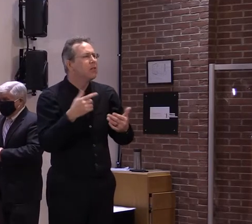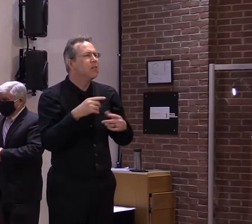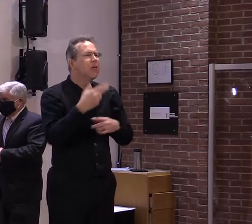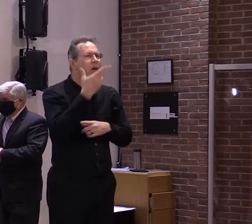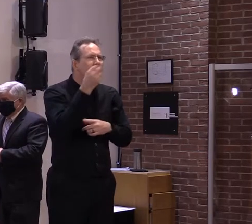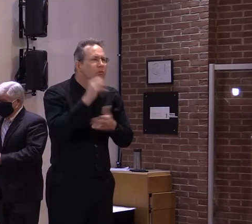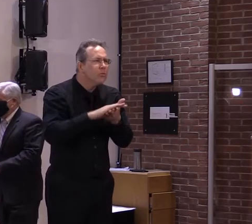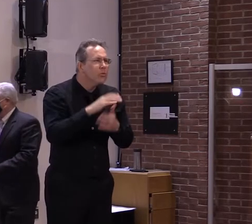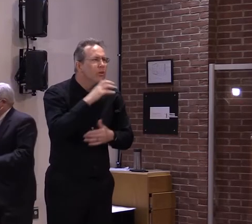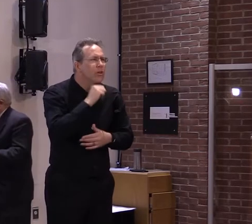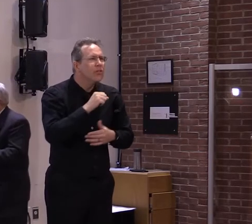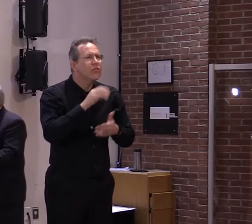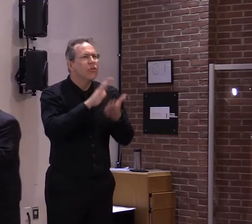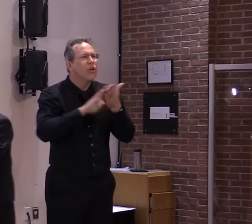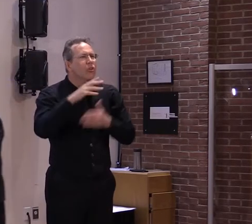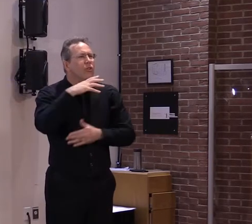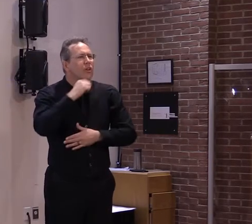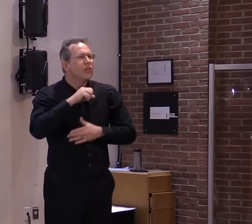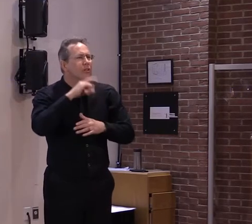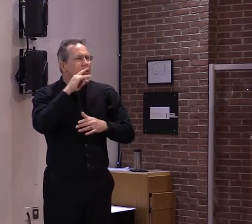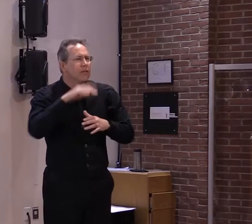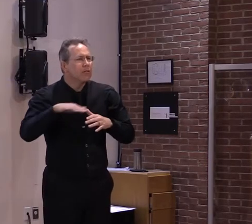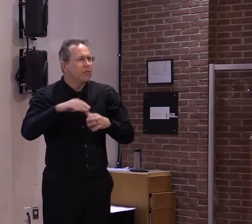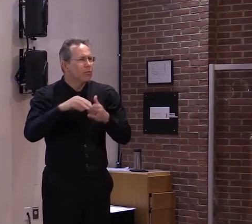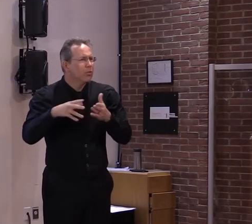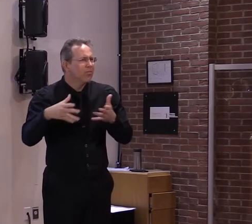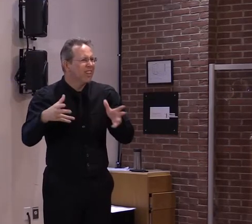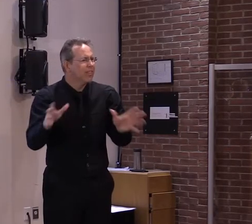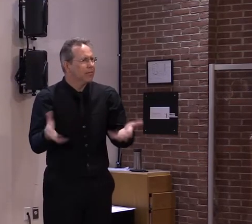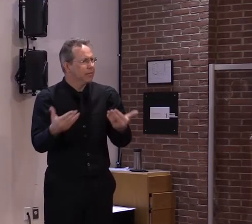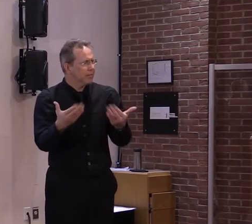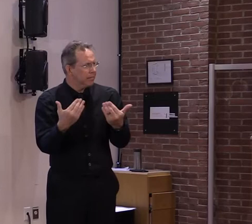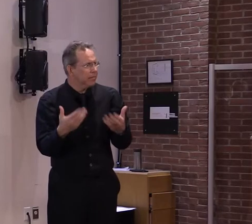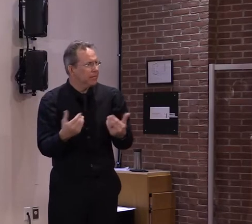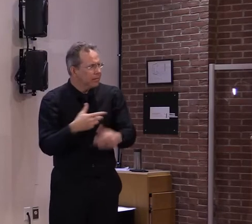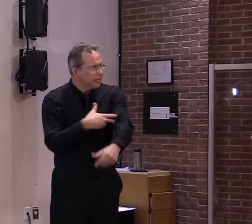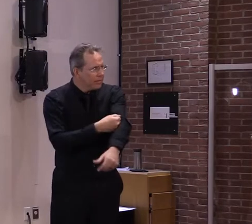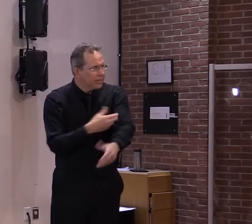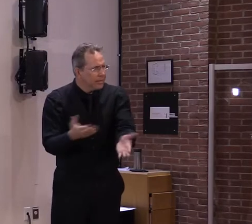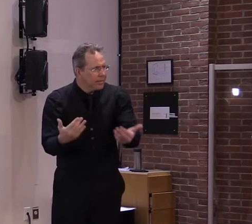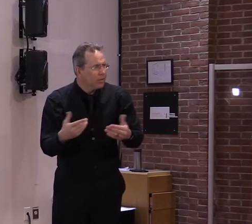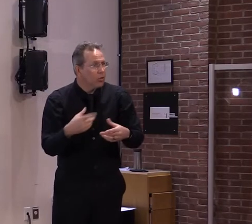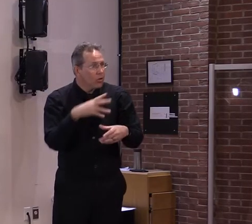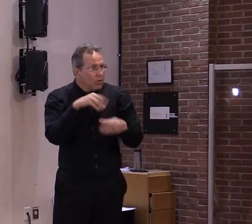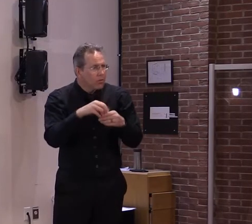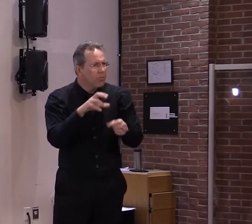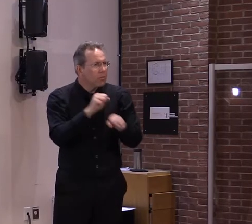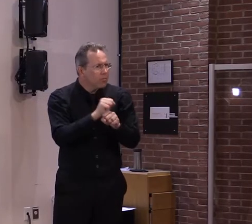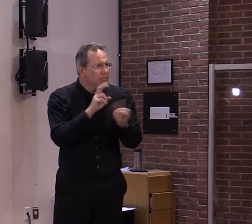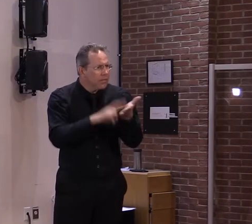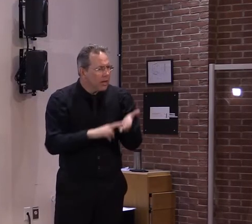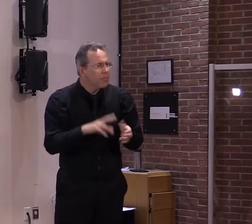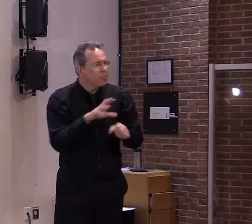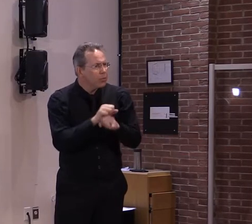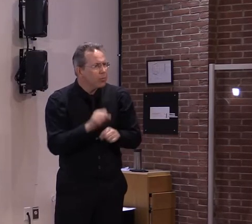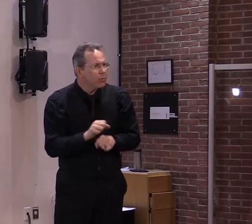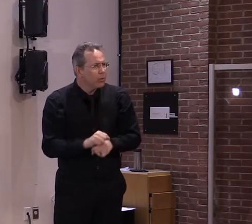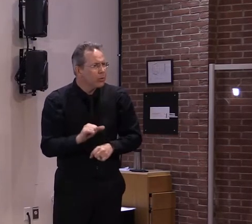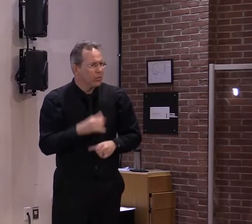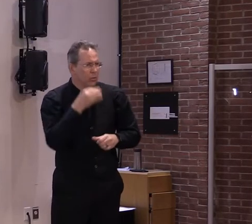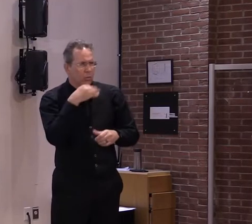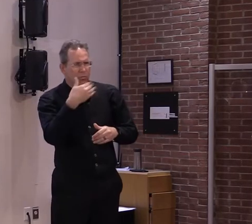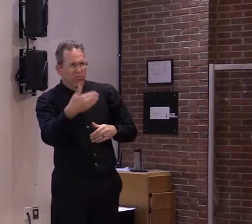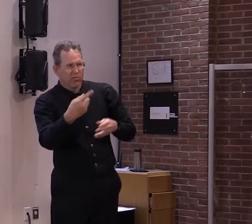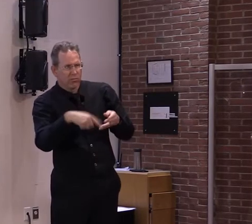help encourage that age group to get vaccinated. So, there is reason for encouragement among that